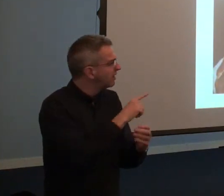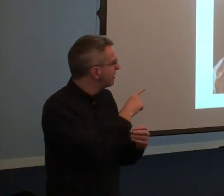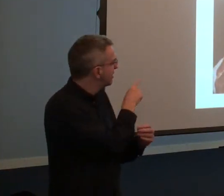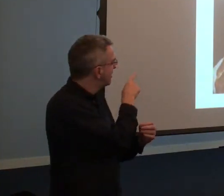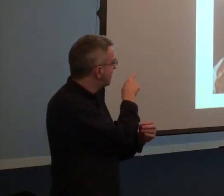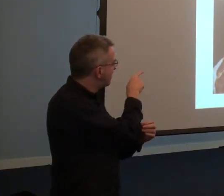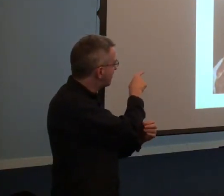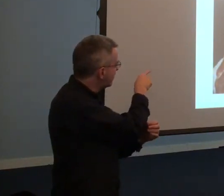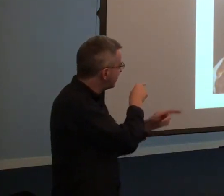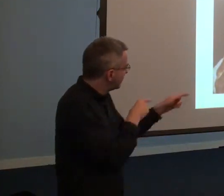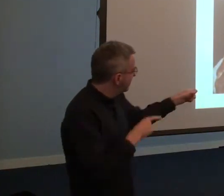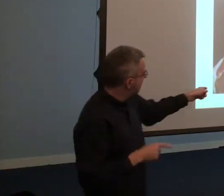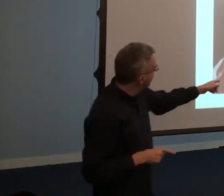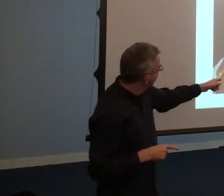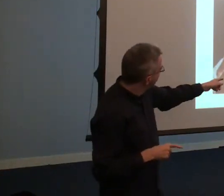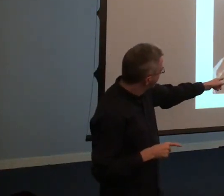The first synthetic hamburger.